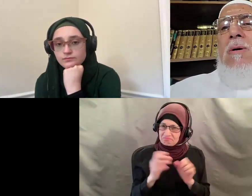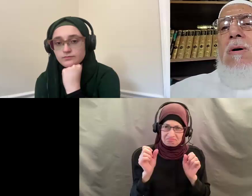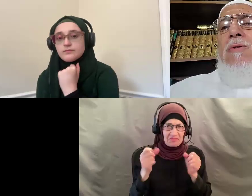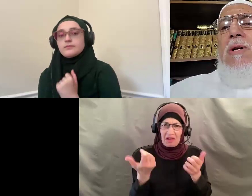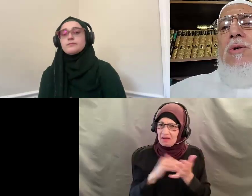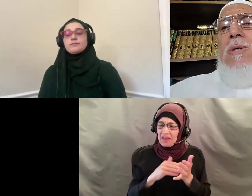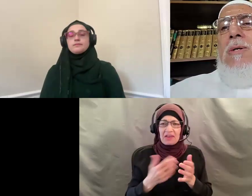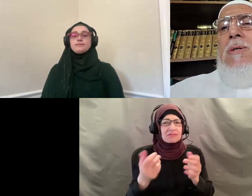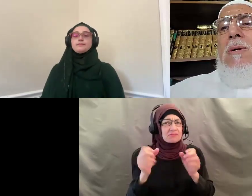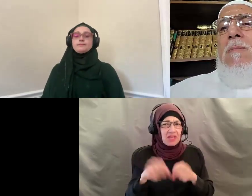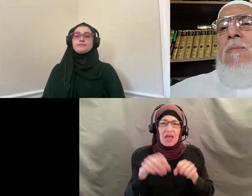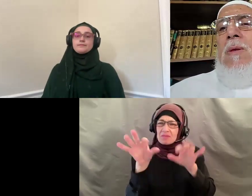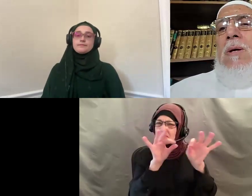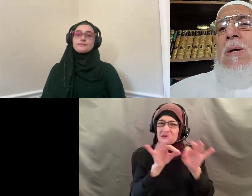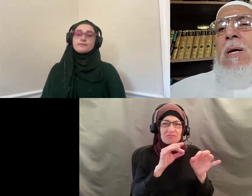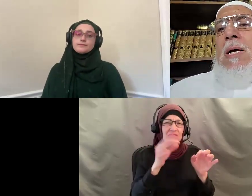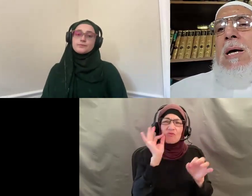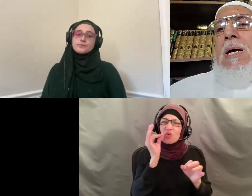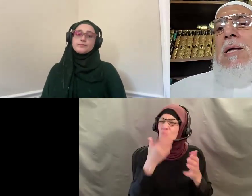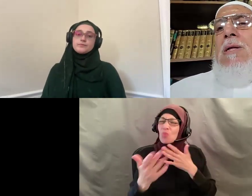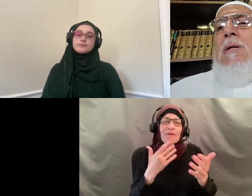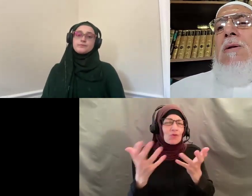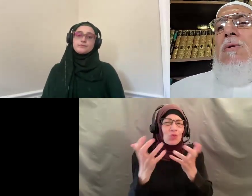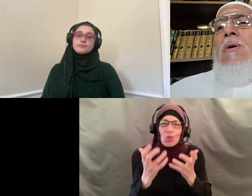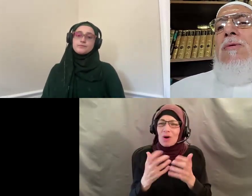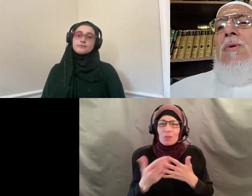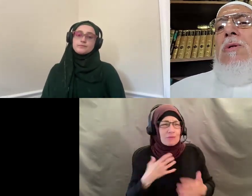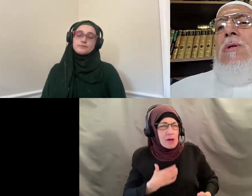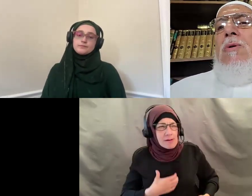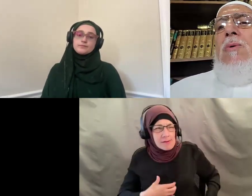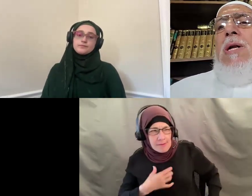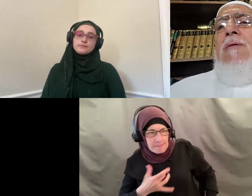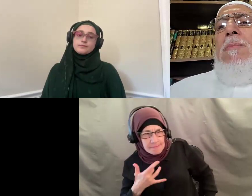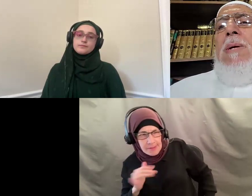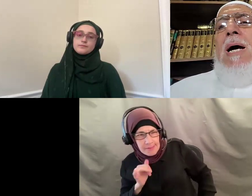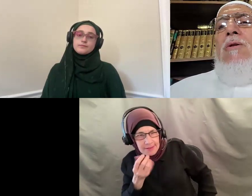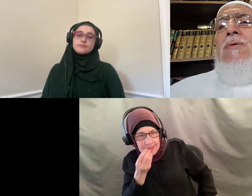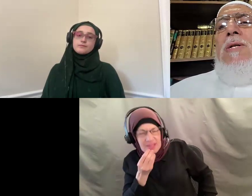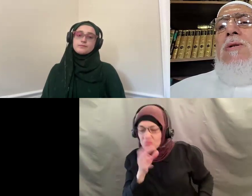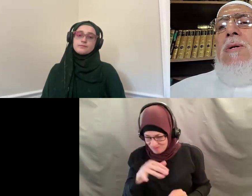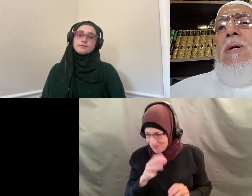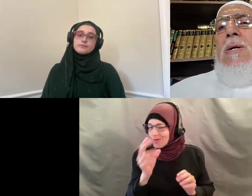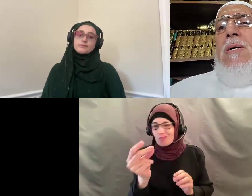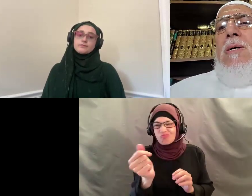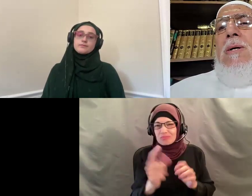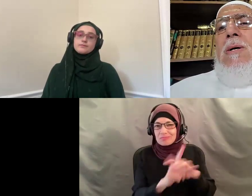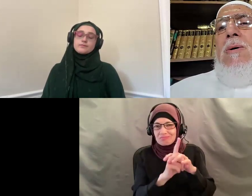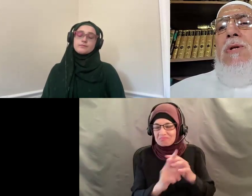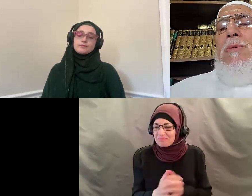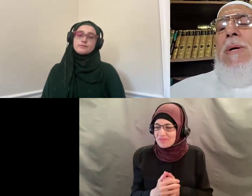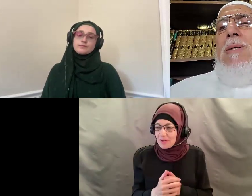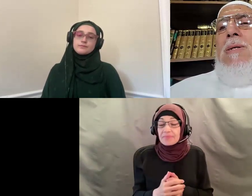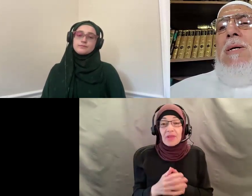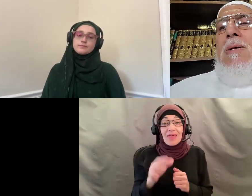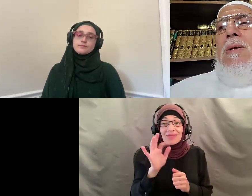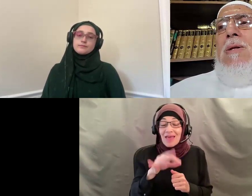fruits of their choices. And those fruits will never be out of season,